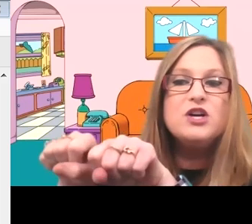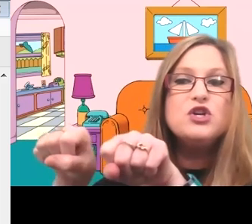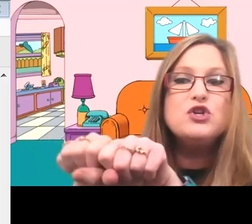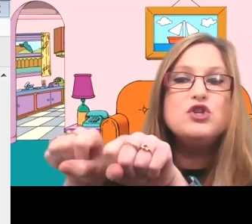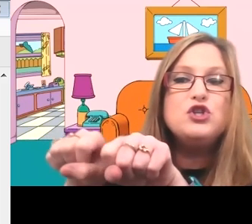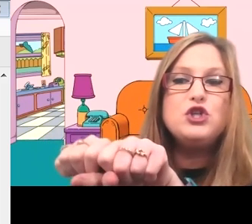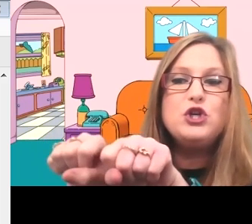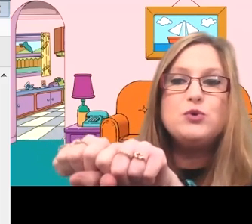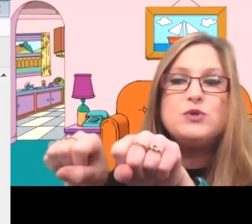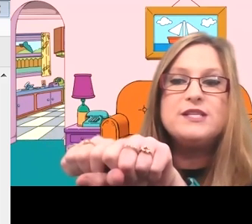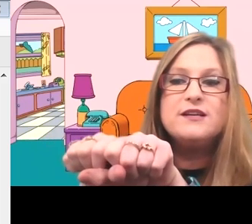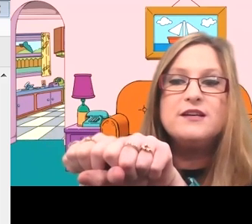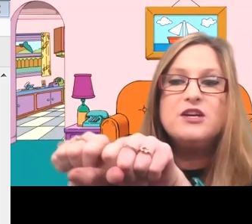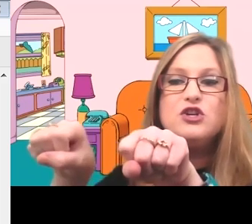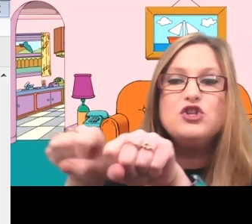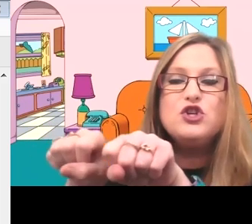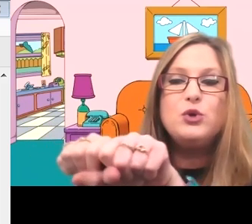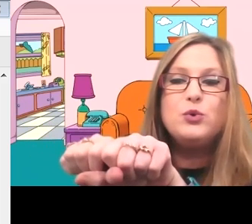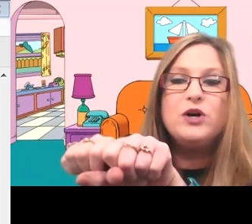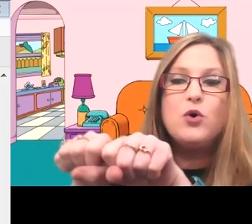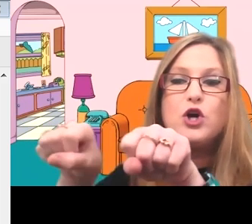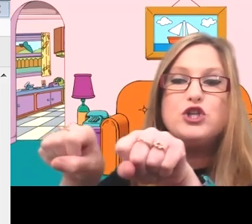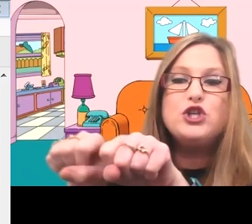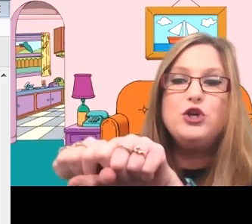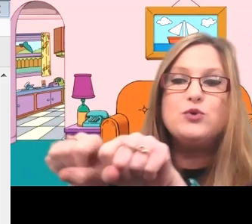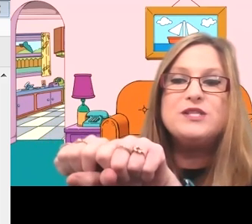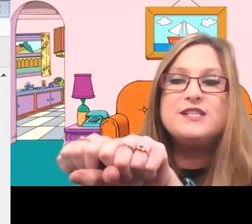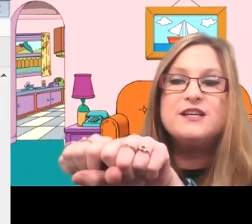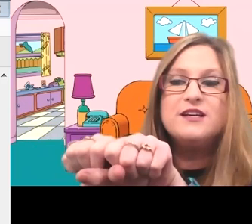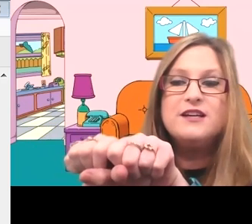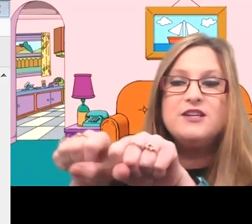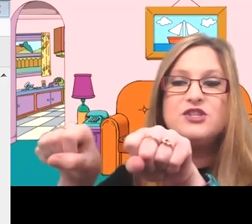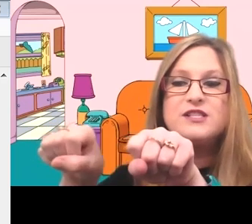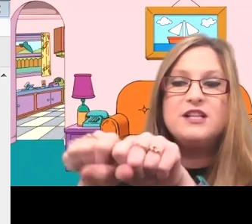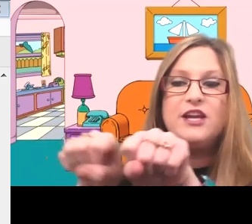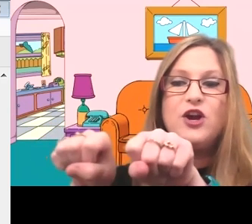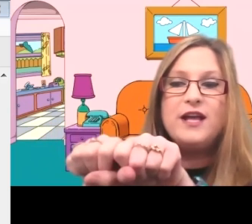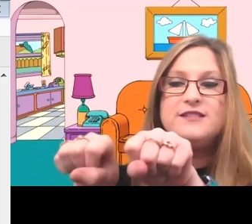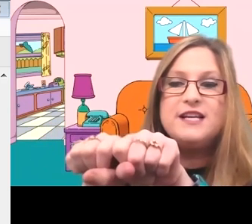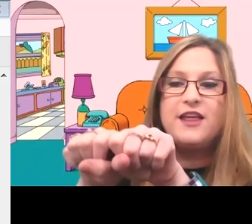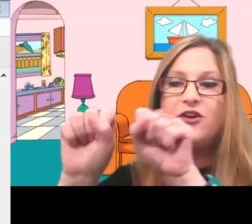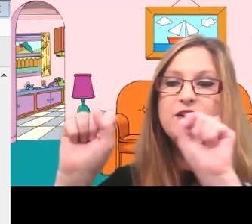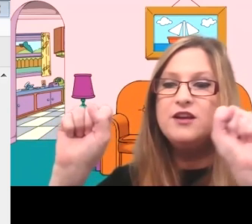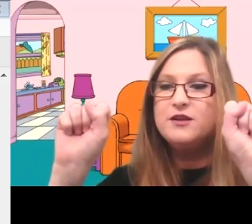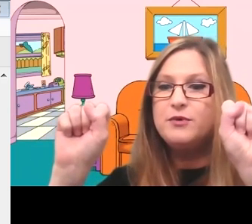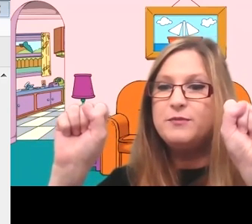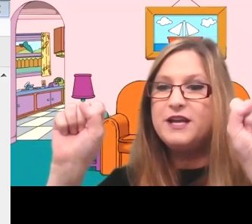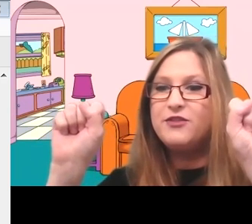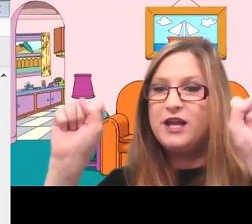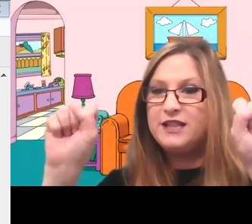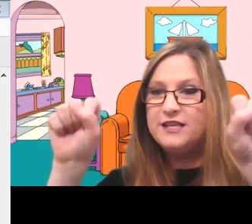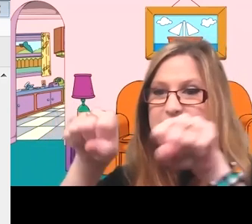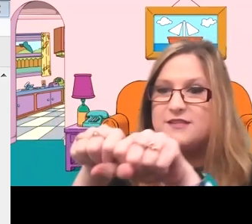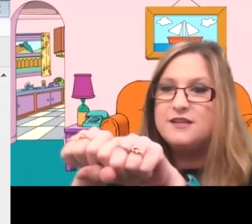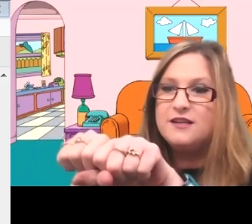Shoe, shoes, shoe or shoes. Just click your hands together, put them